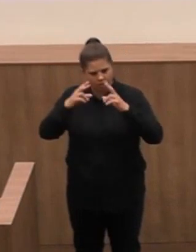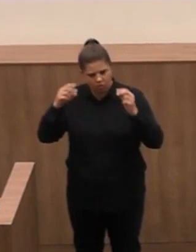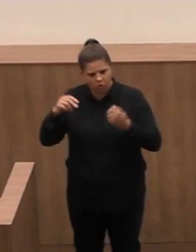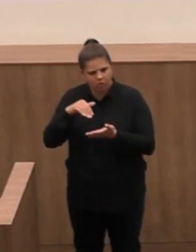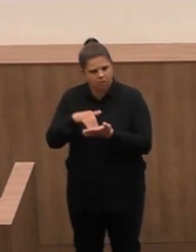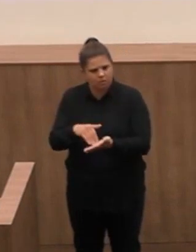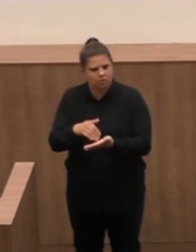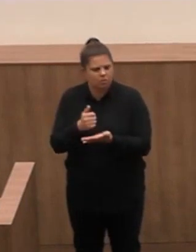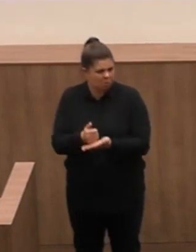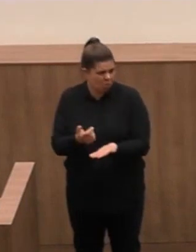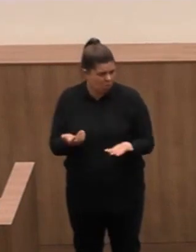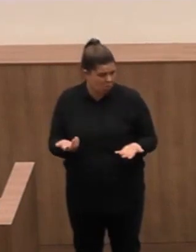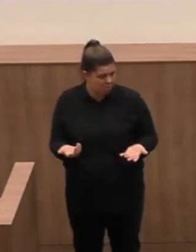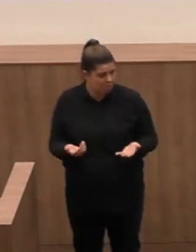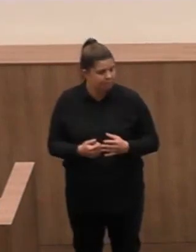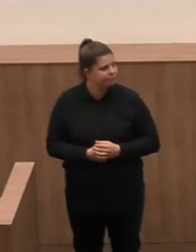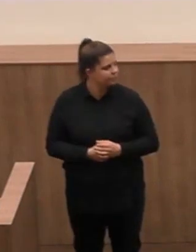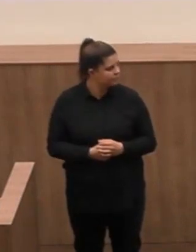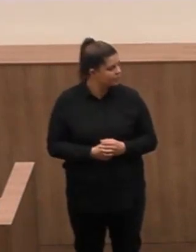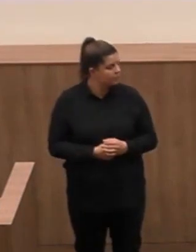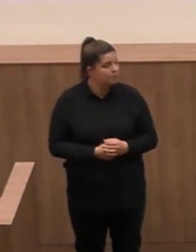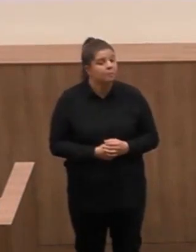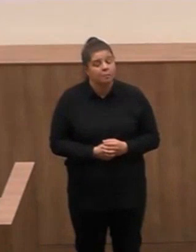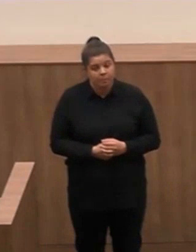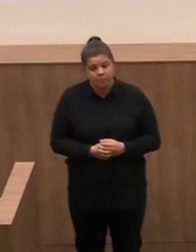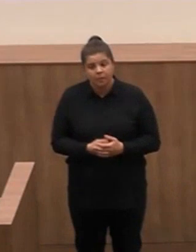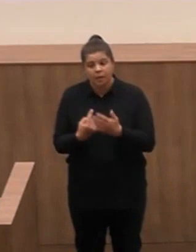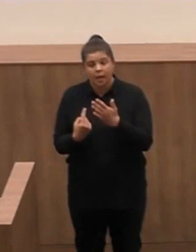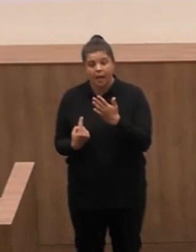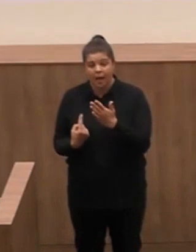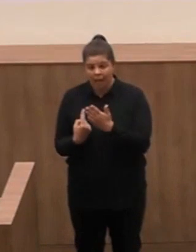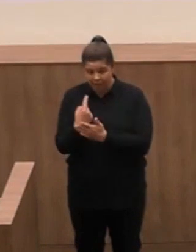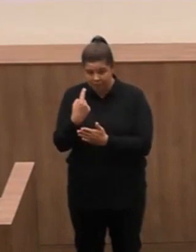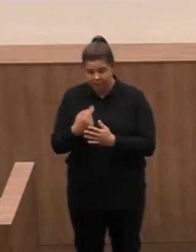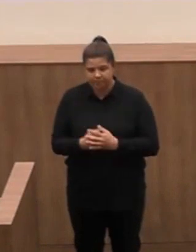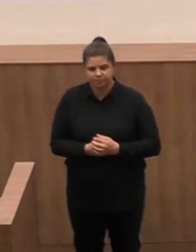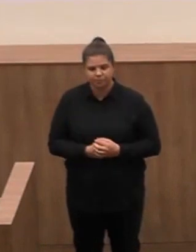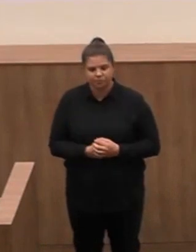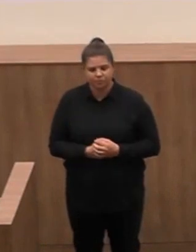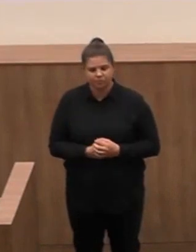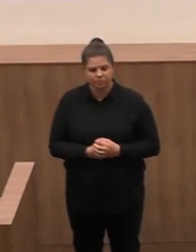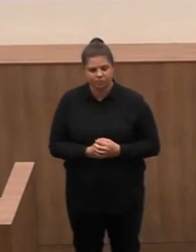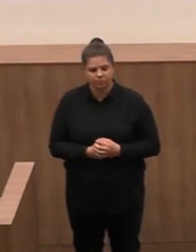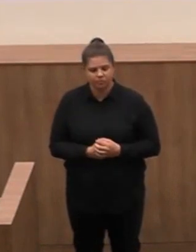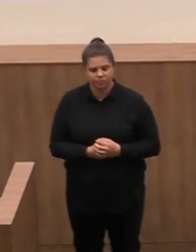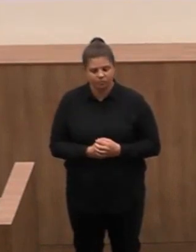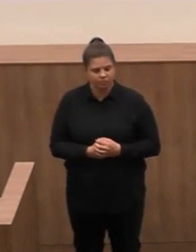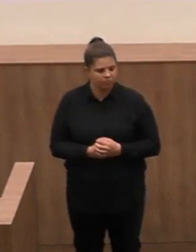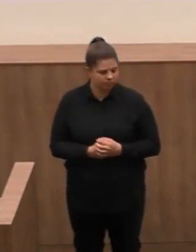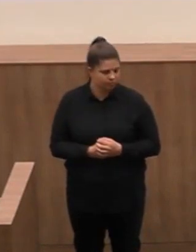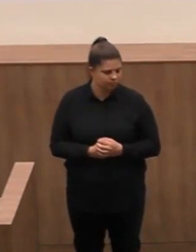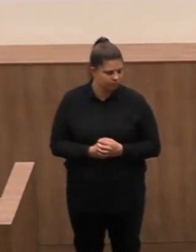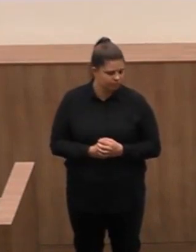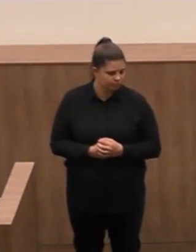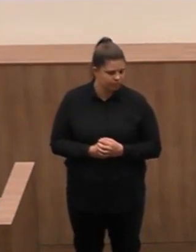support. And actually one of the things that transpired was that there was we in geriatric medicine love